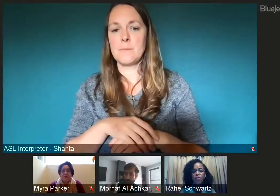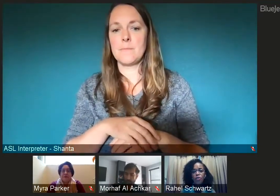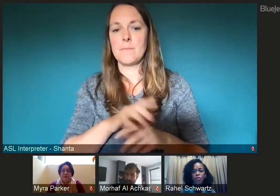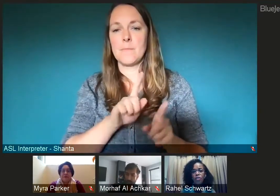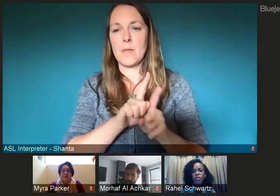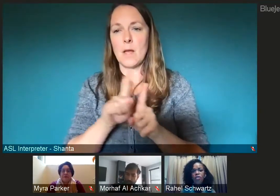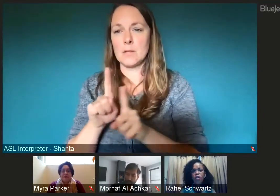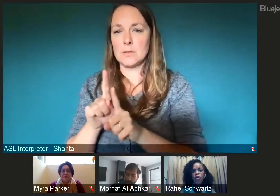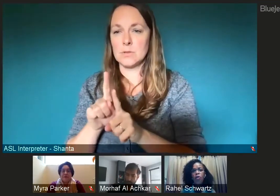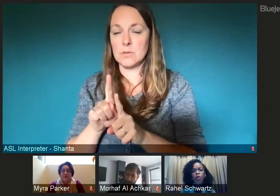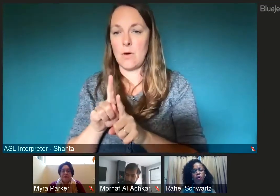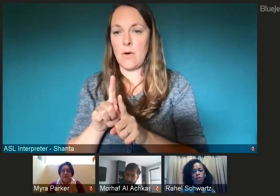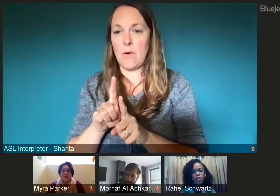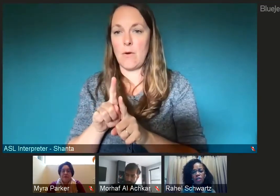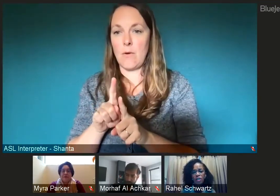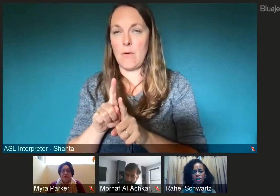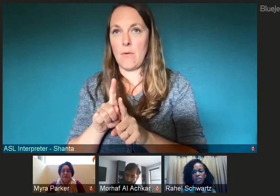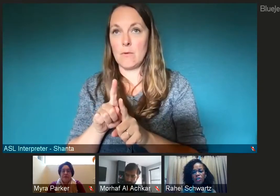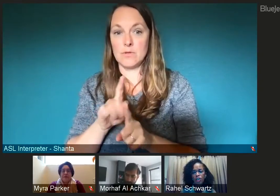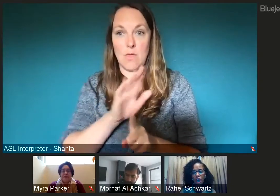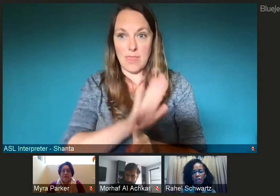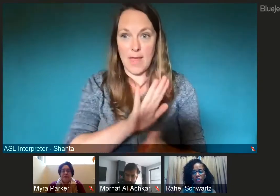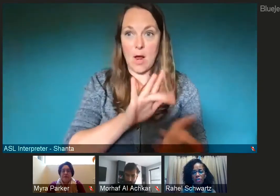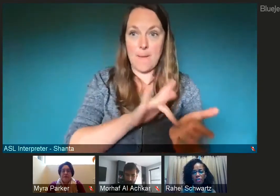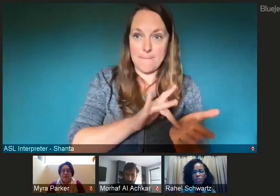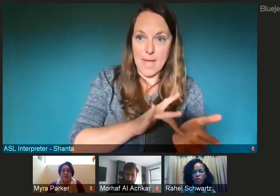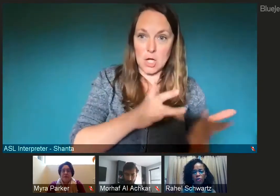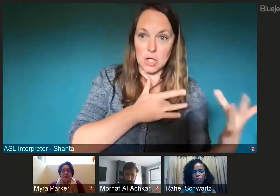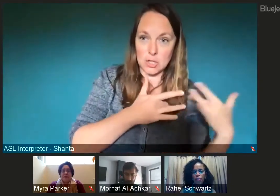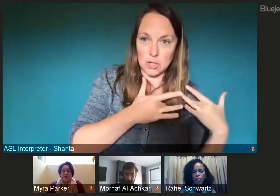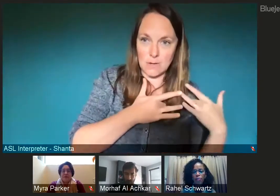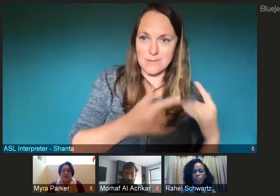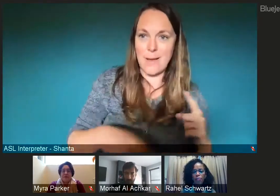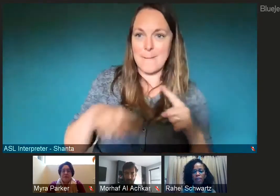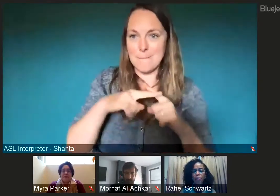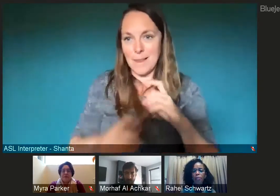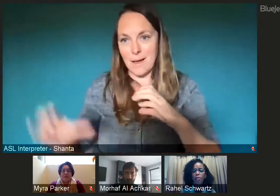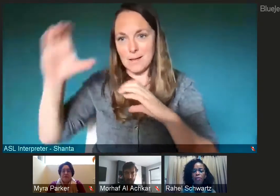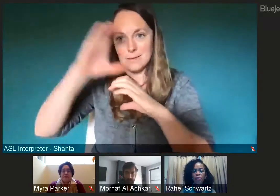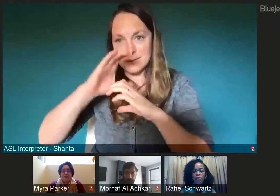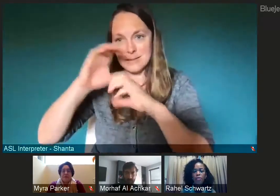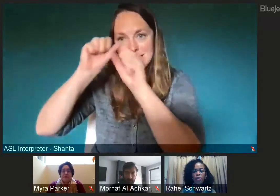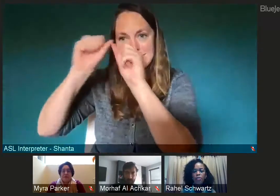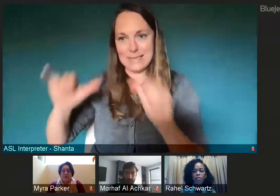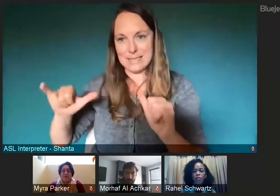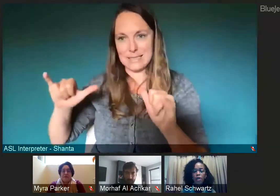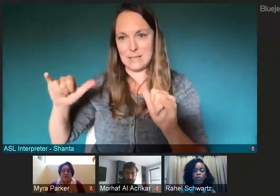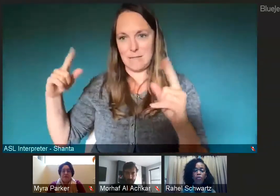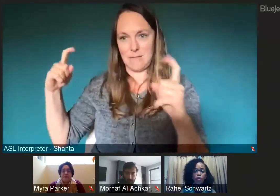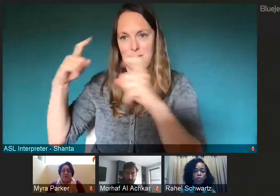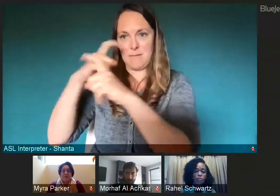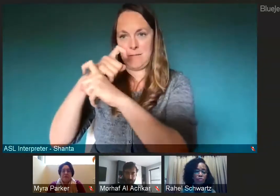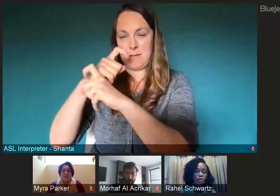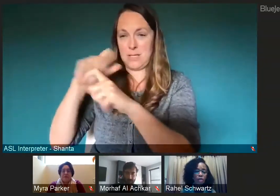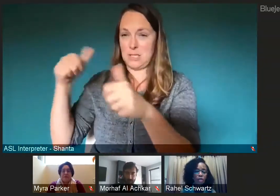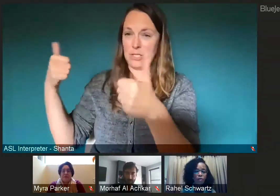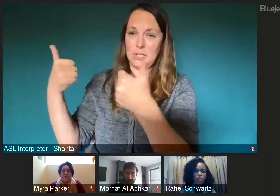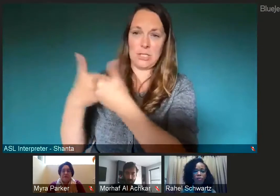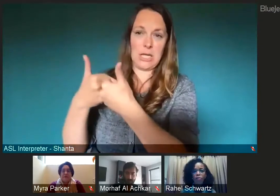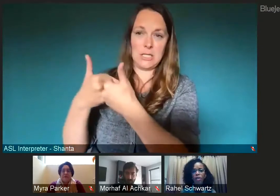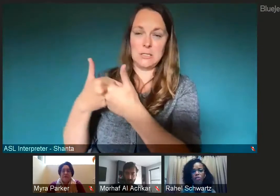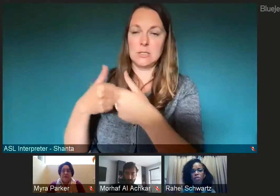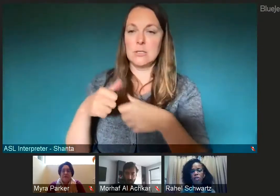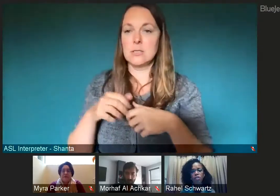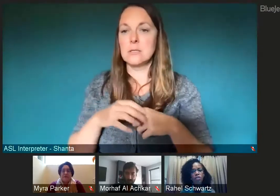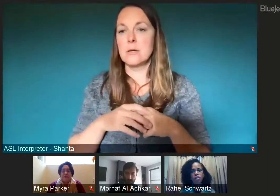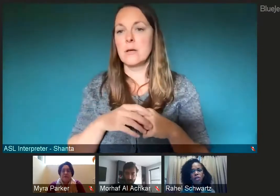their concerns, these are all challenges. So people, and also I think one